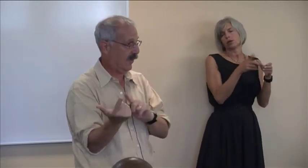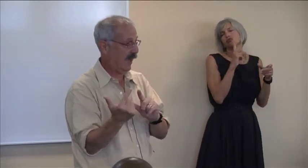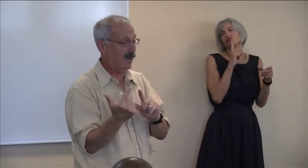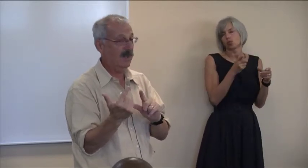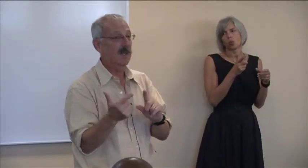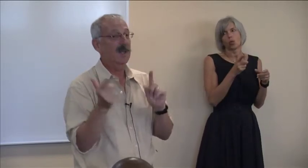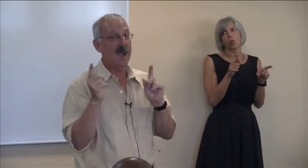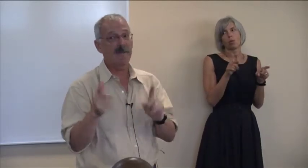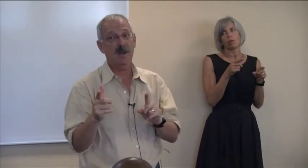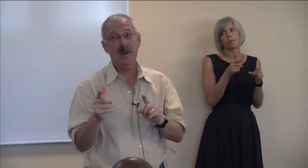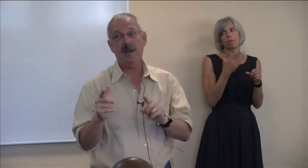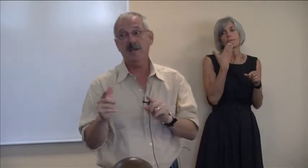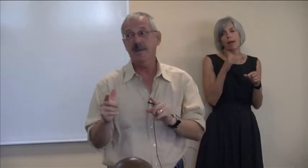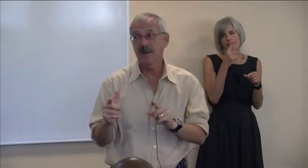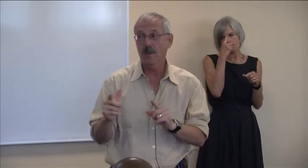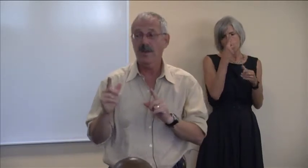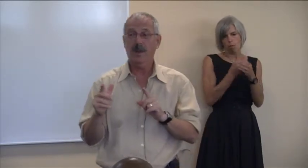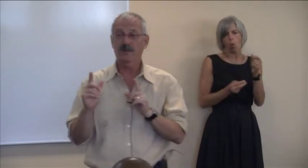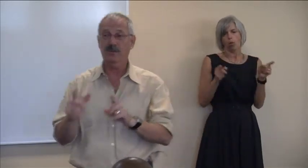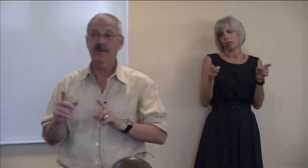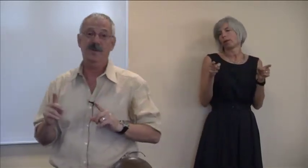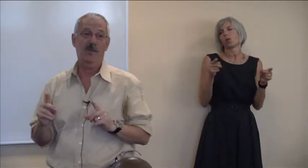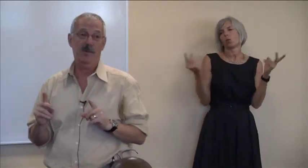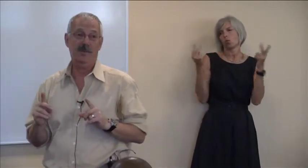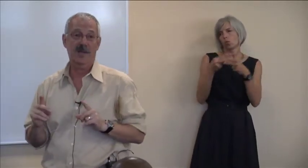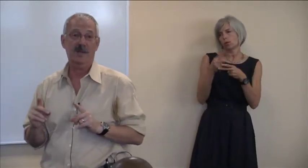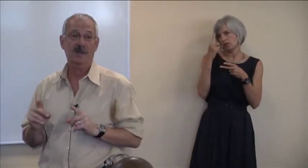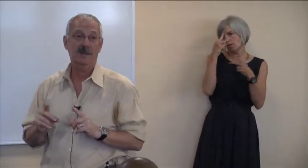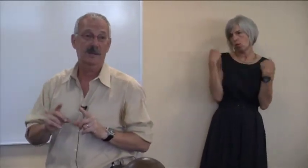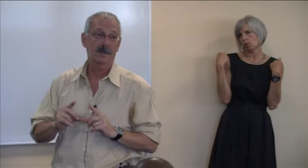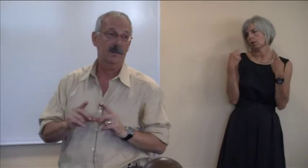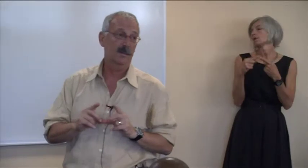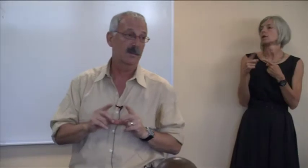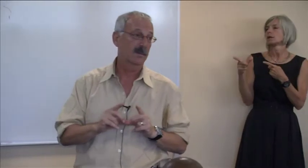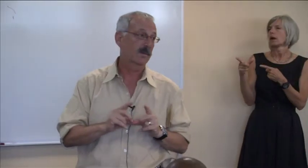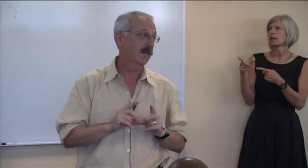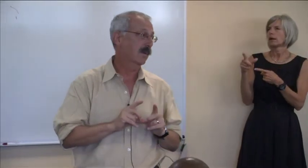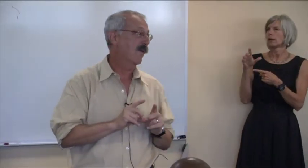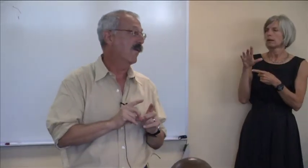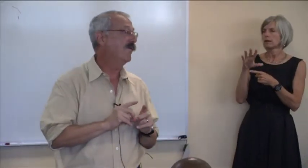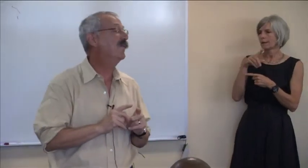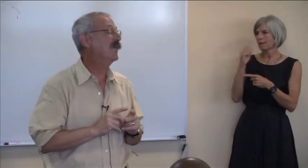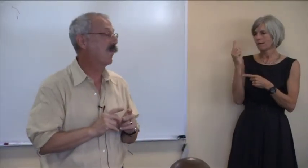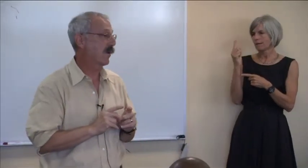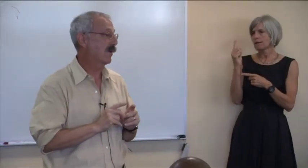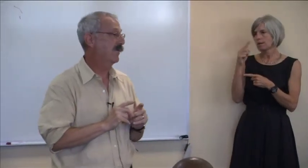think about that. African American community, the wealth loss was 54%.